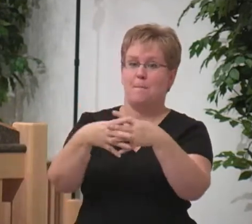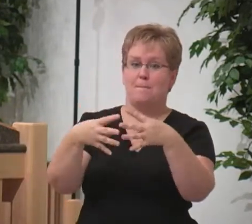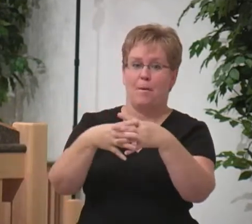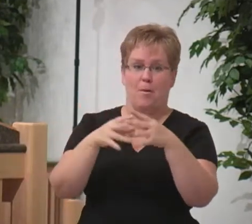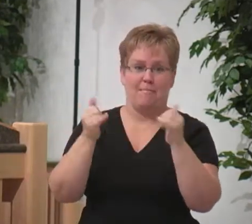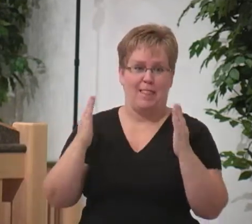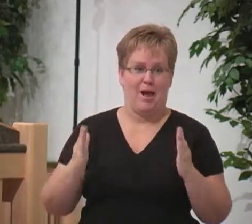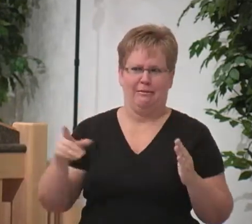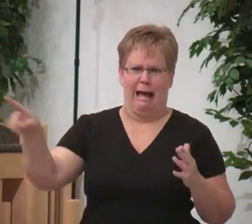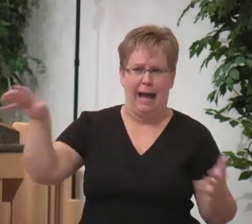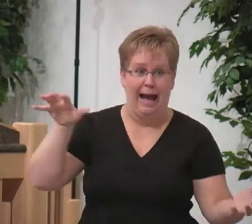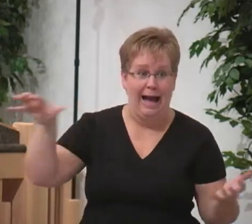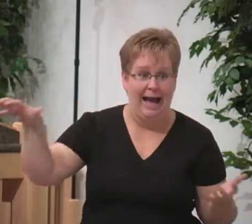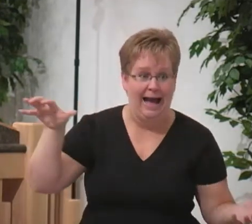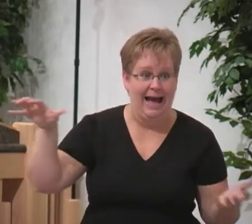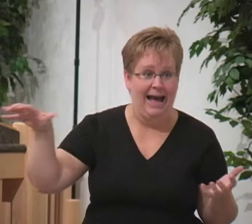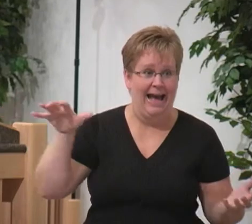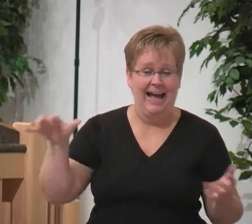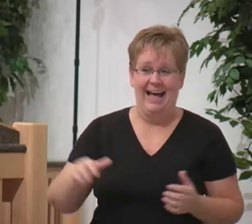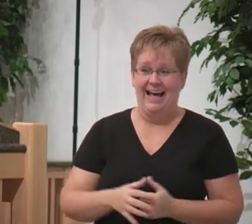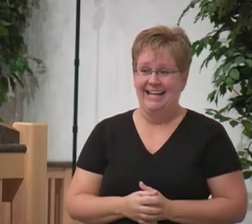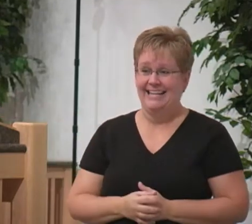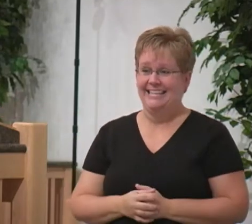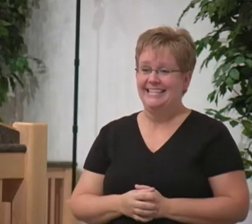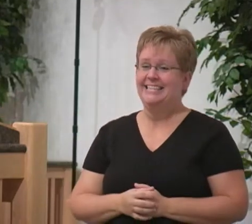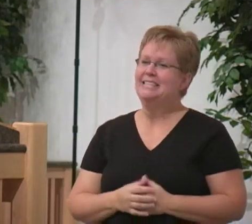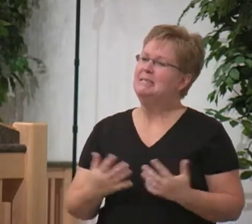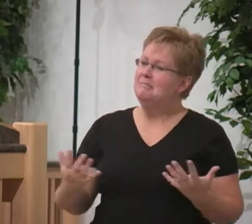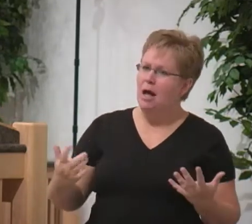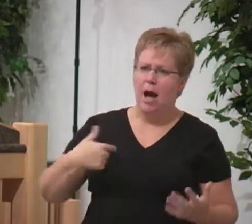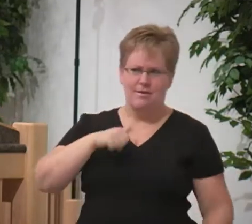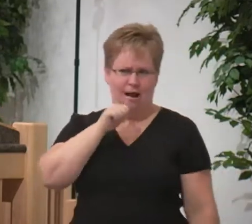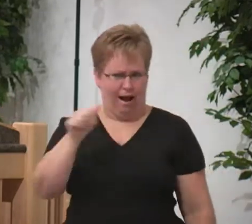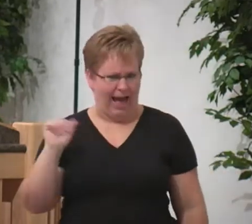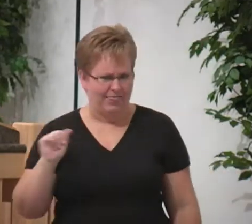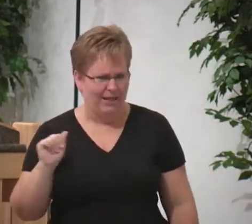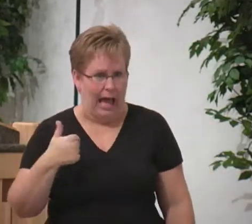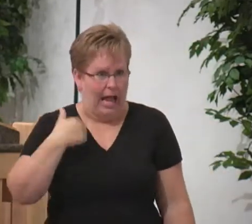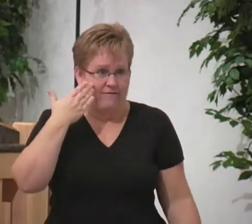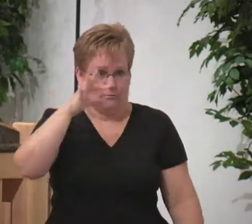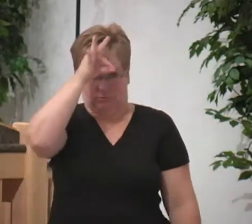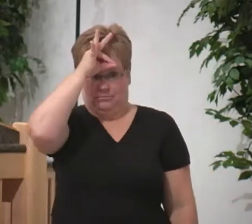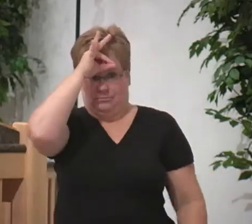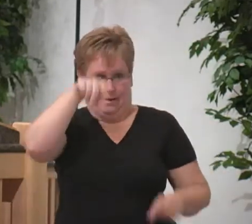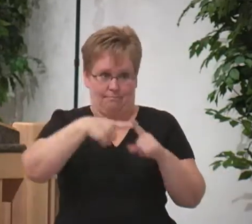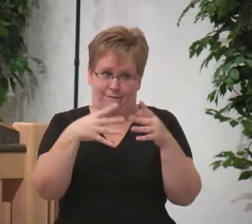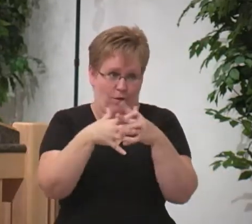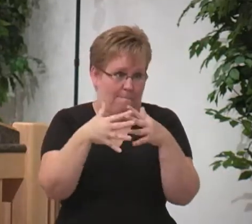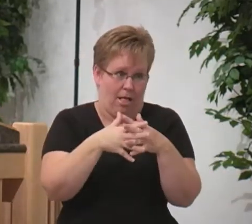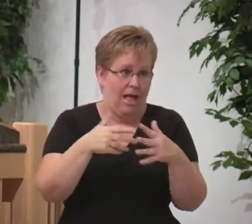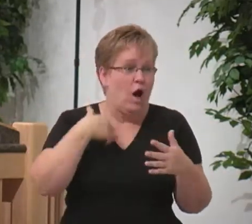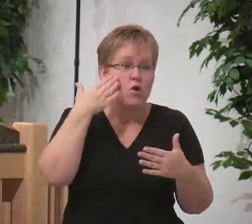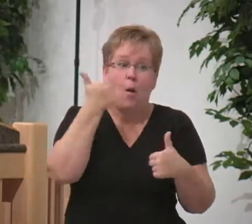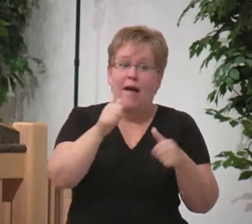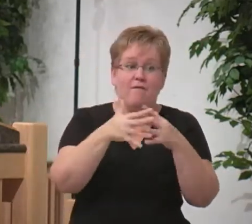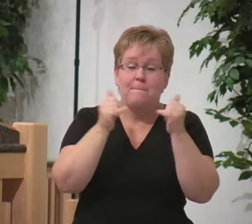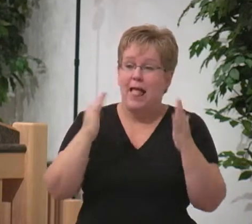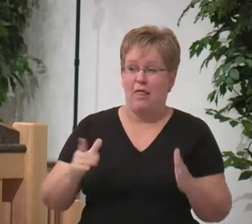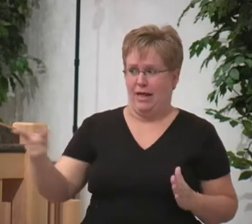table. Now, I'm not an athlete. I didn't even know any football players, really, when I was in college. They certainly did not know